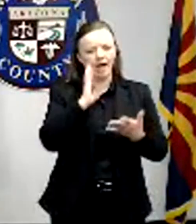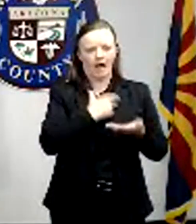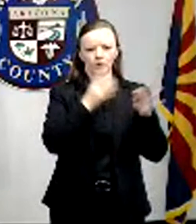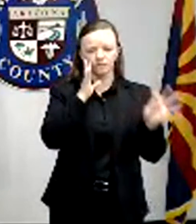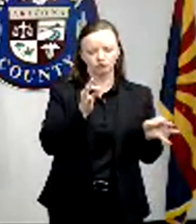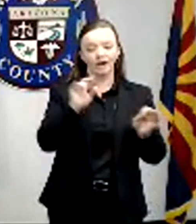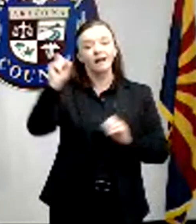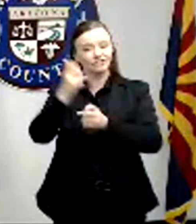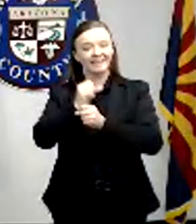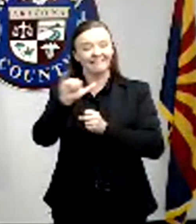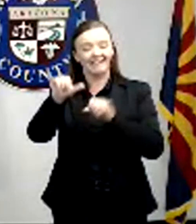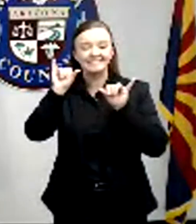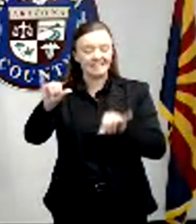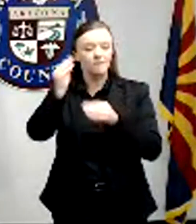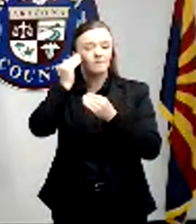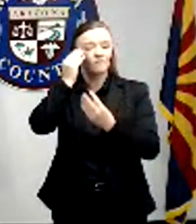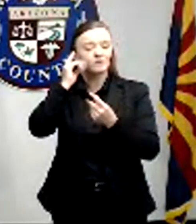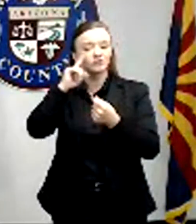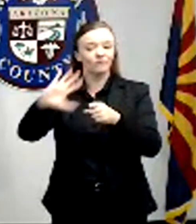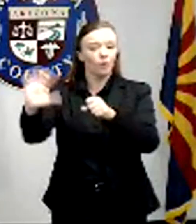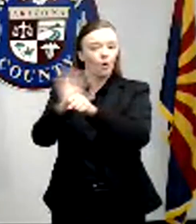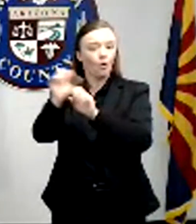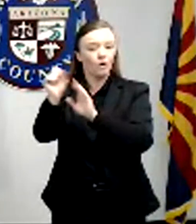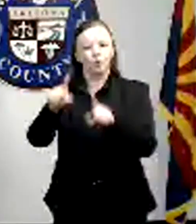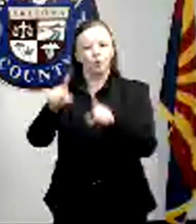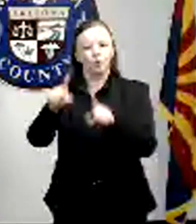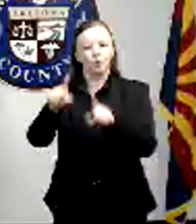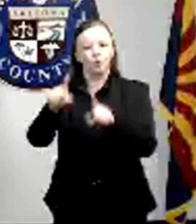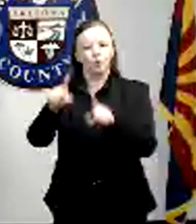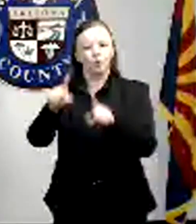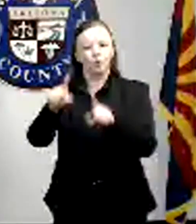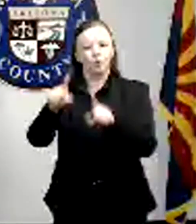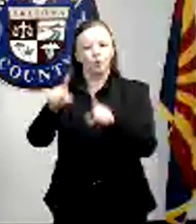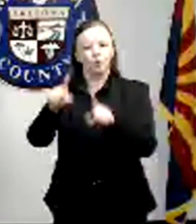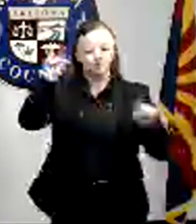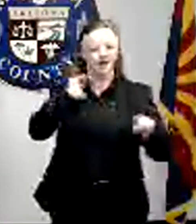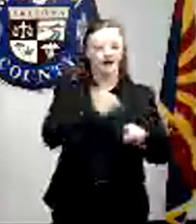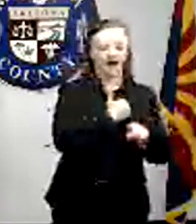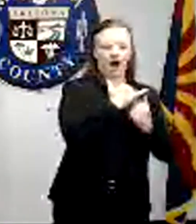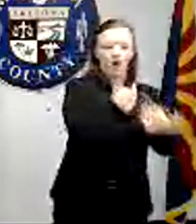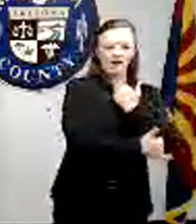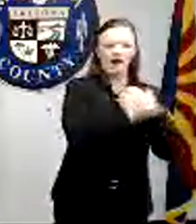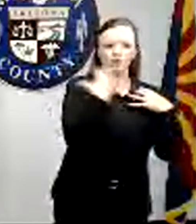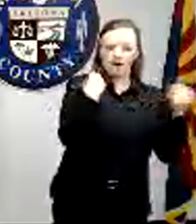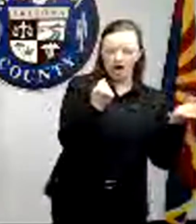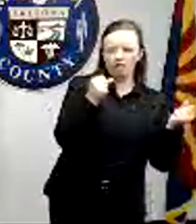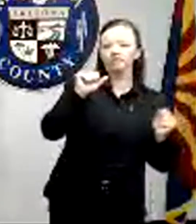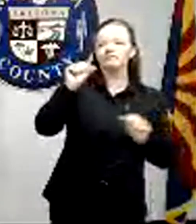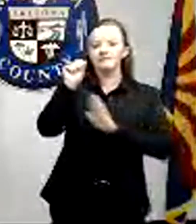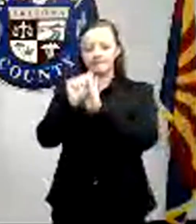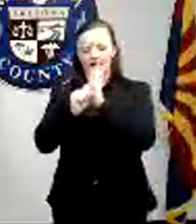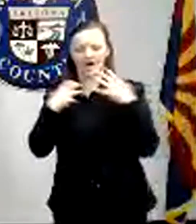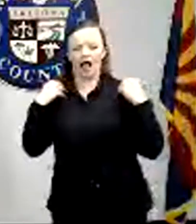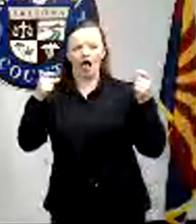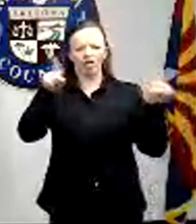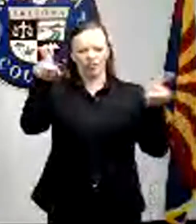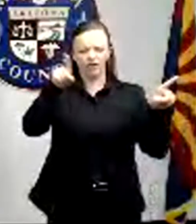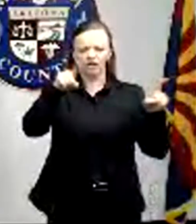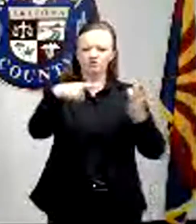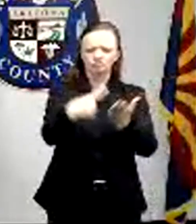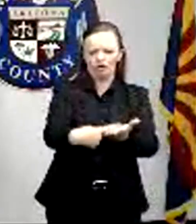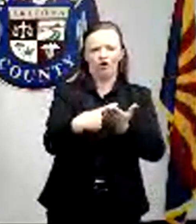same information every single day, at not only statewide, but certainly here at the local. Our two groups talk every single day. But I'll let Dr. Sonnenschein expand a little bit